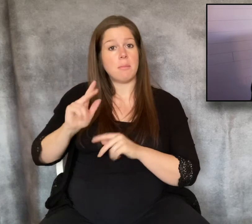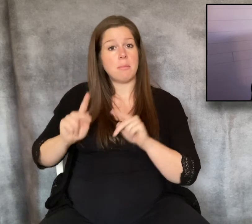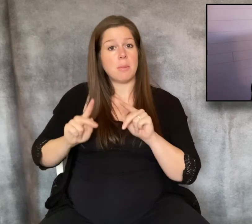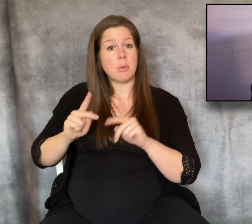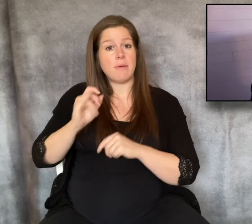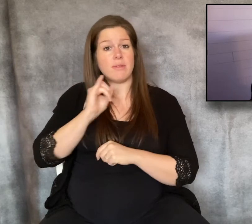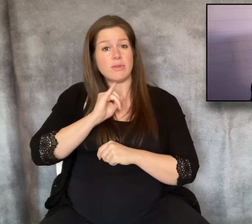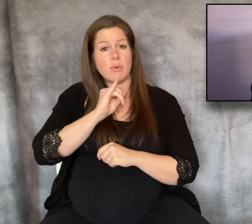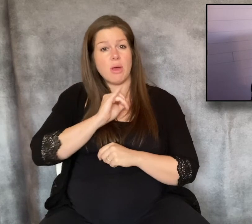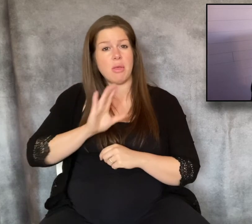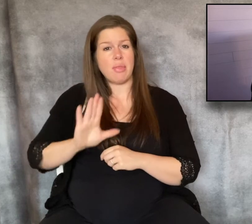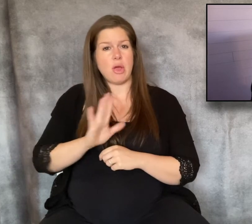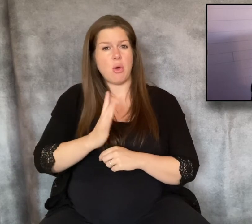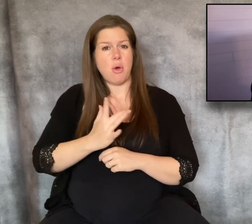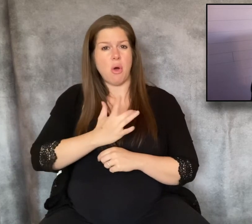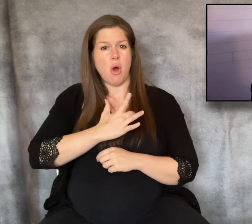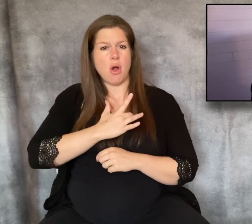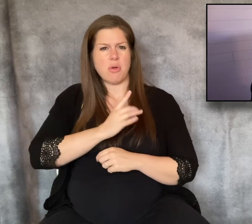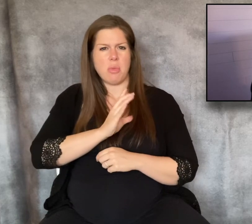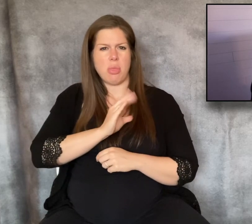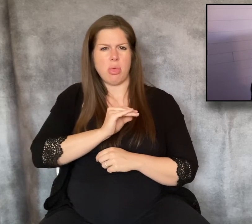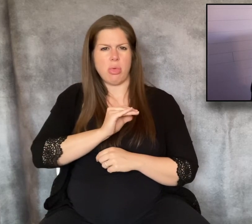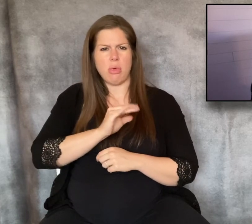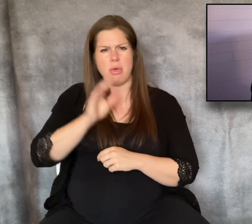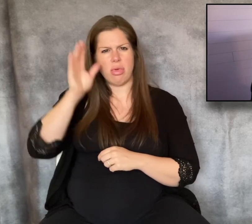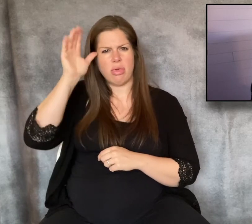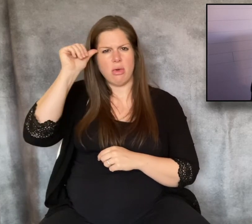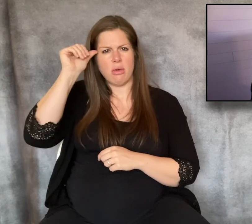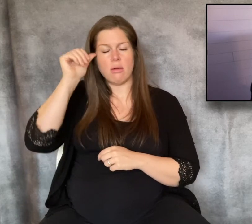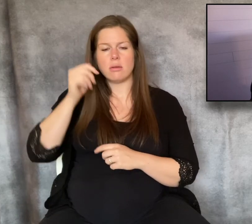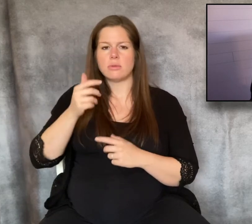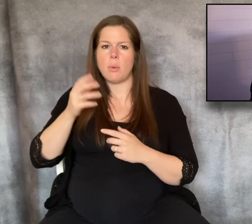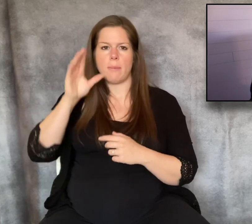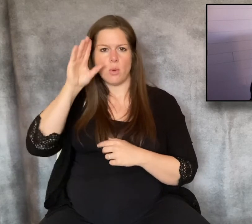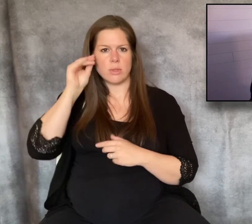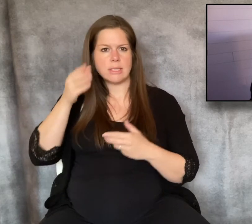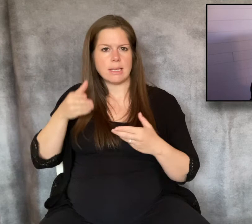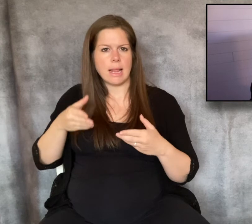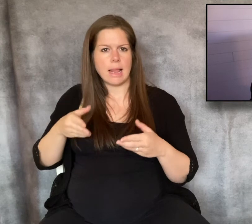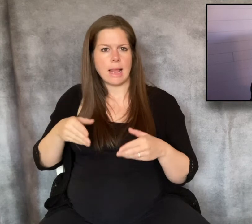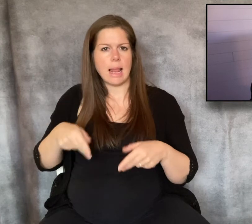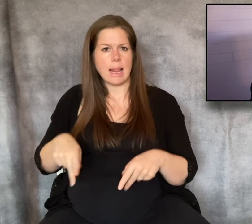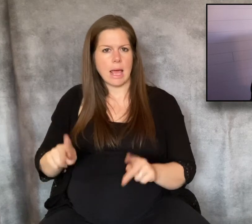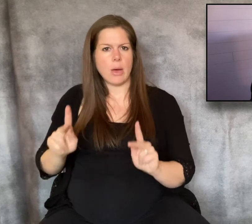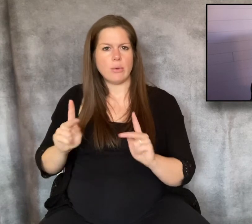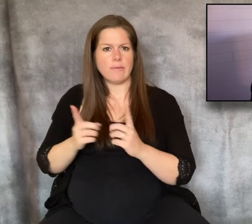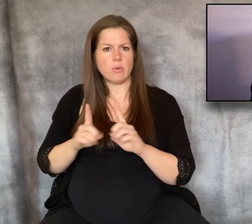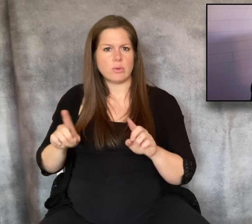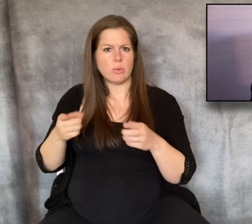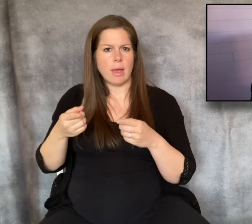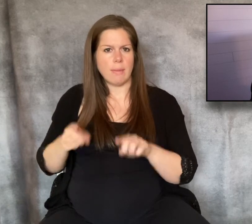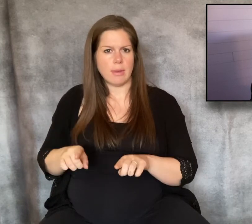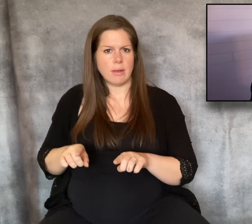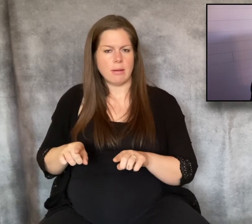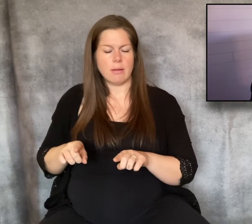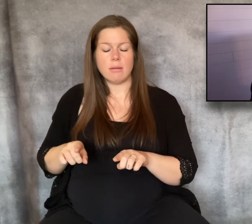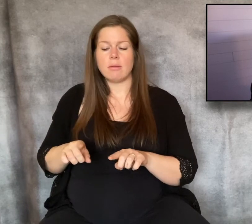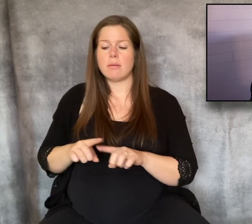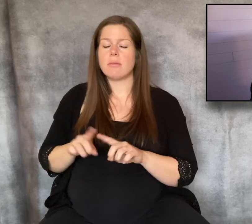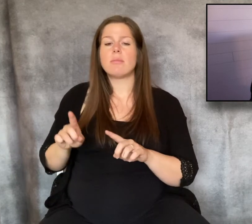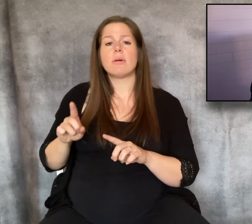hard hearts. So that's why Moses allowed that to happen. And then he draws them